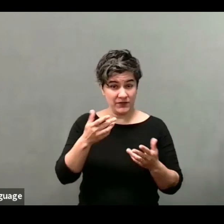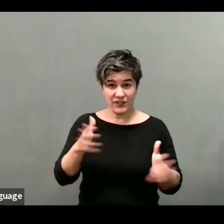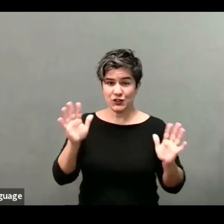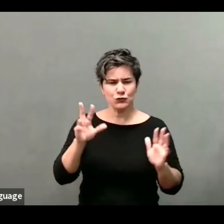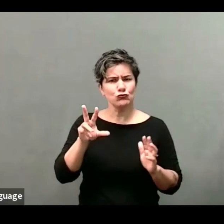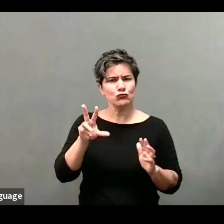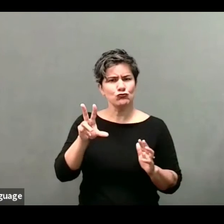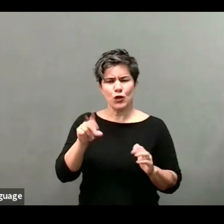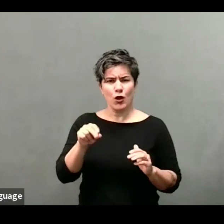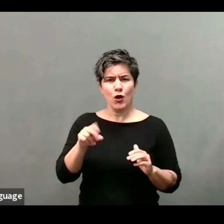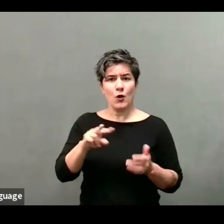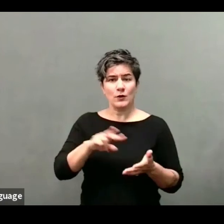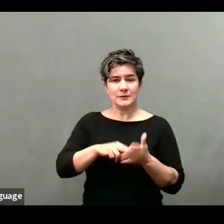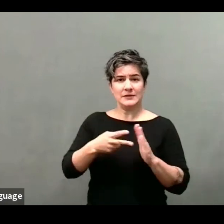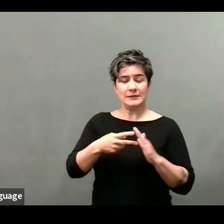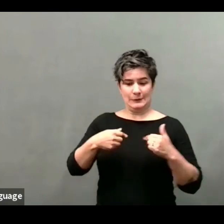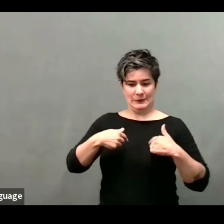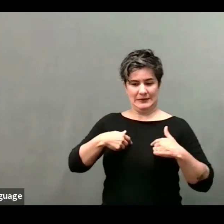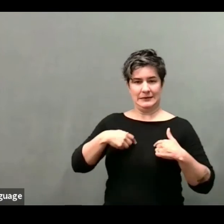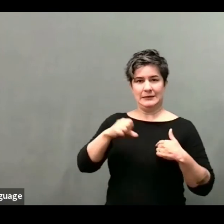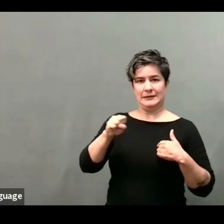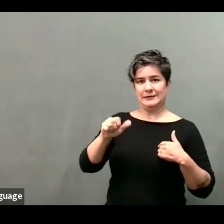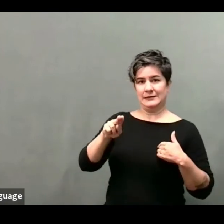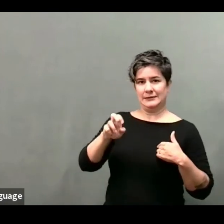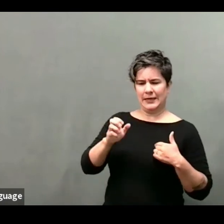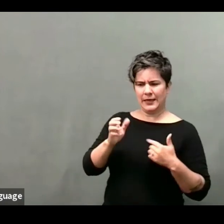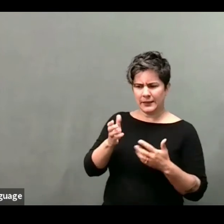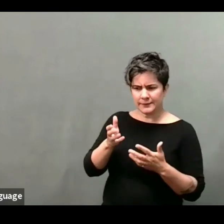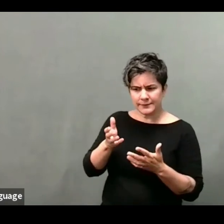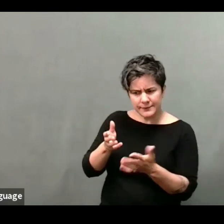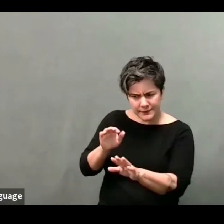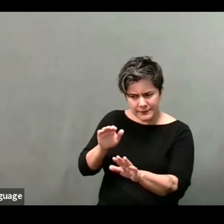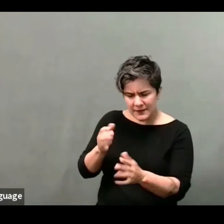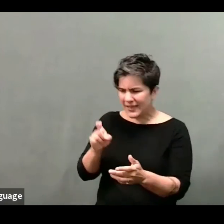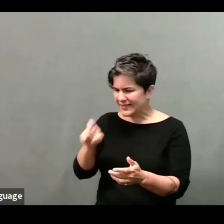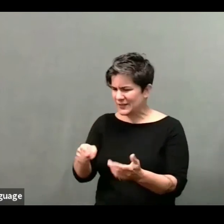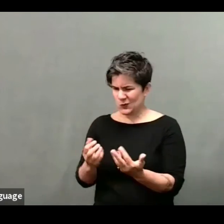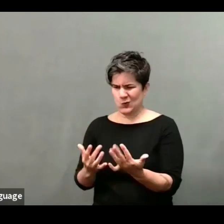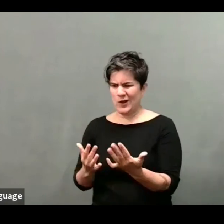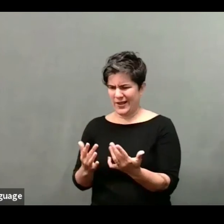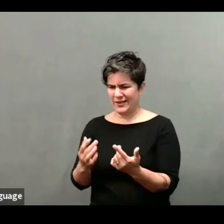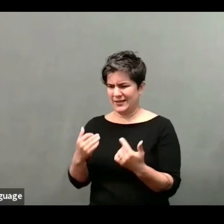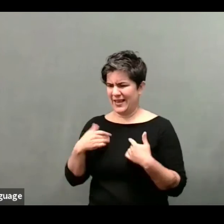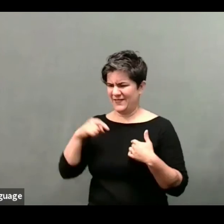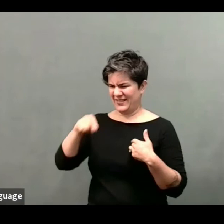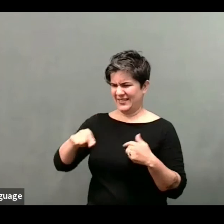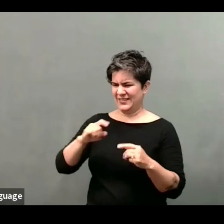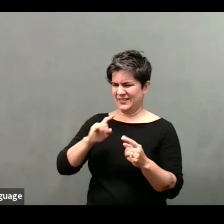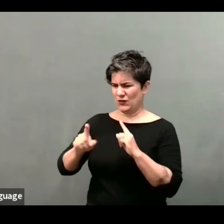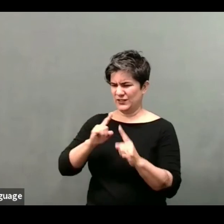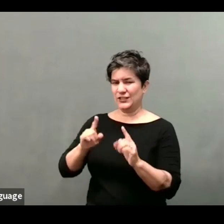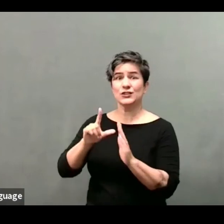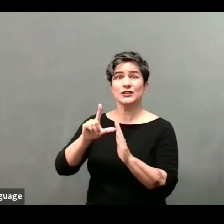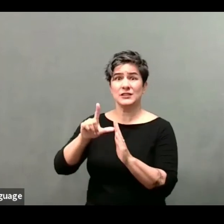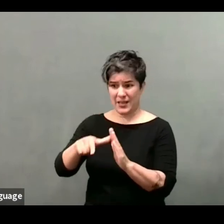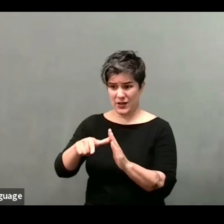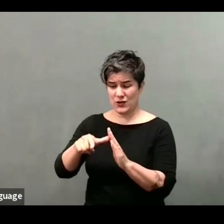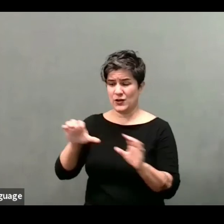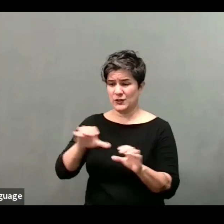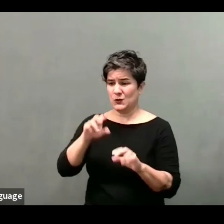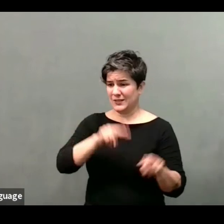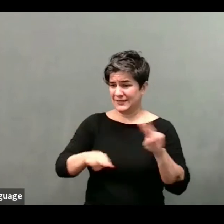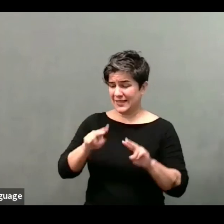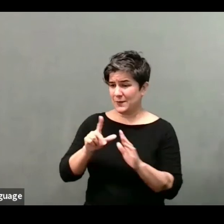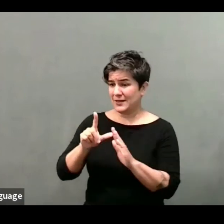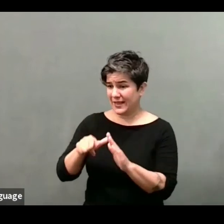is that I, as the SANE, may have to talk with them about, hey, I need to wait to to have this conversation with you and do this exam until